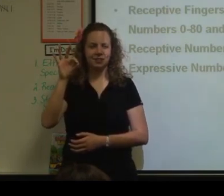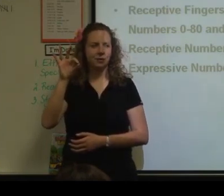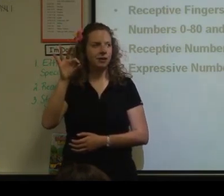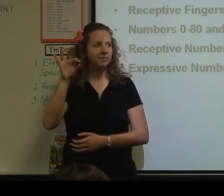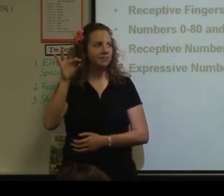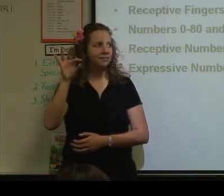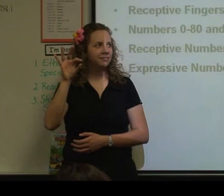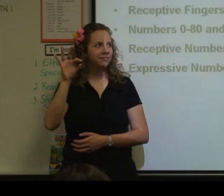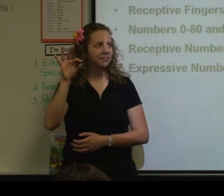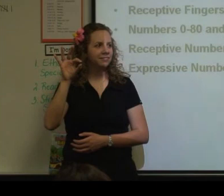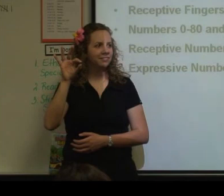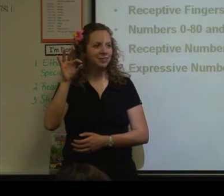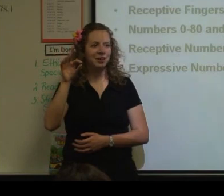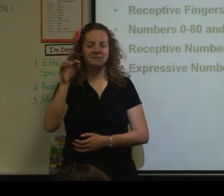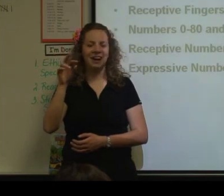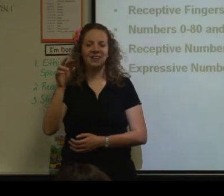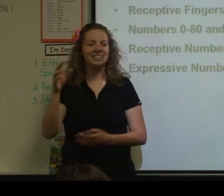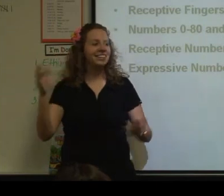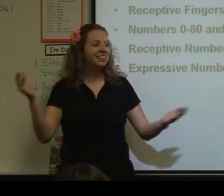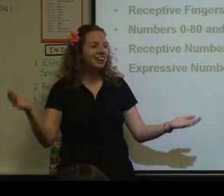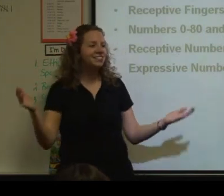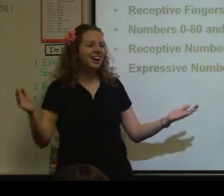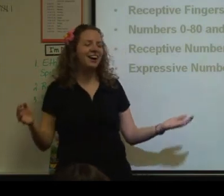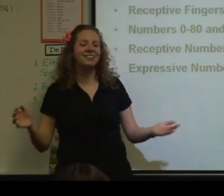Oh, wait. No, that was